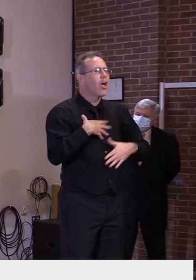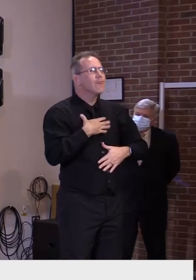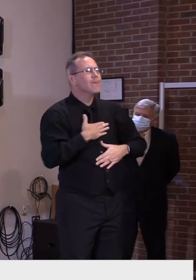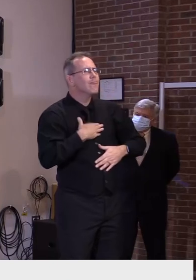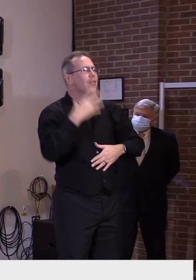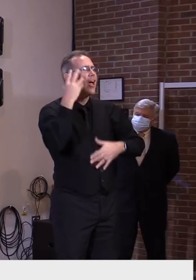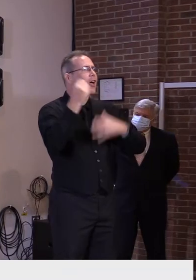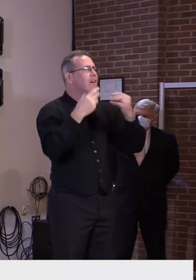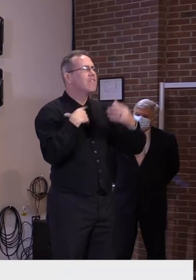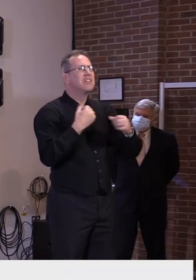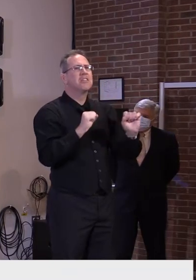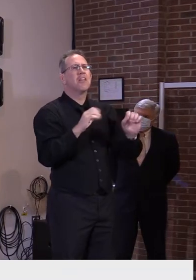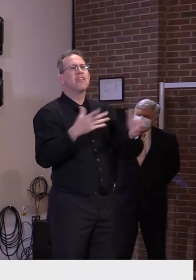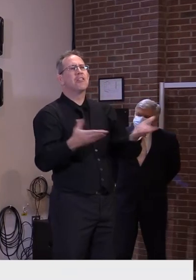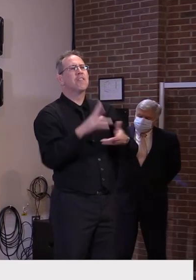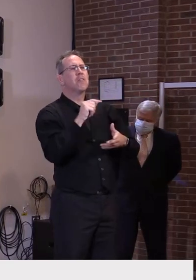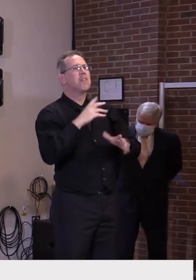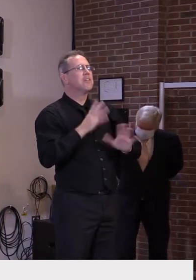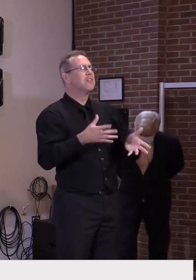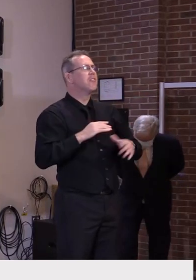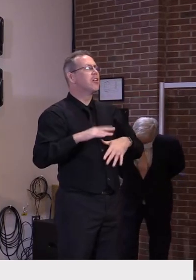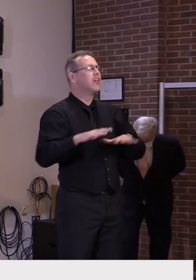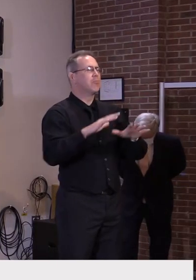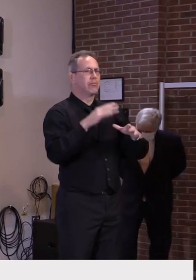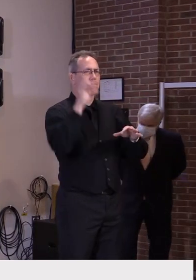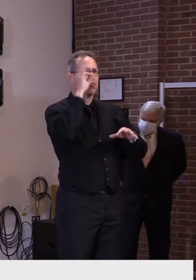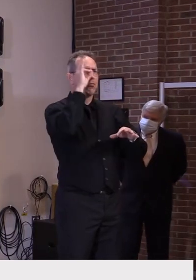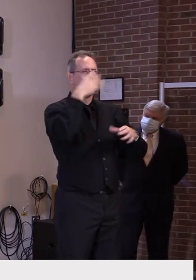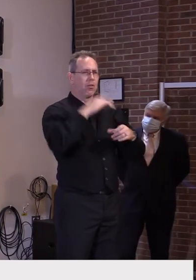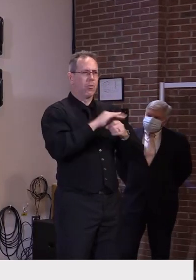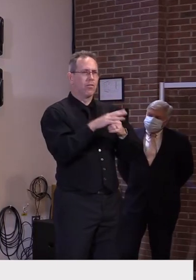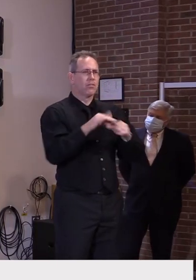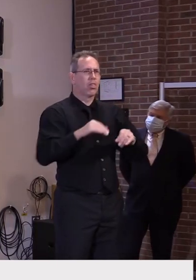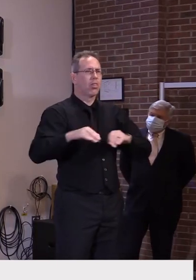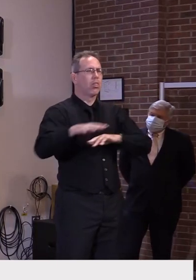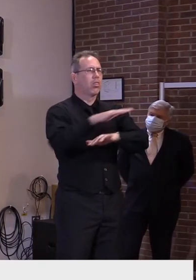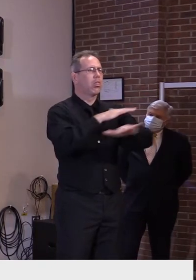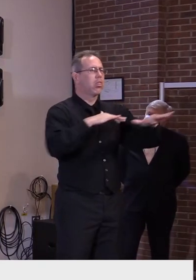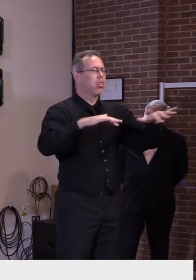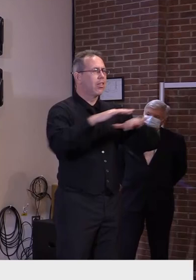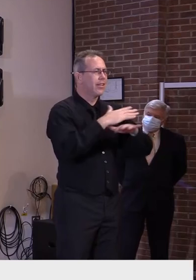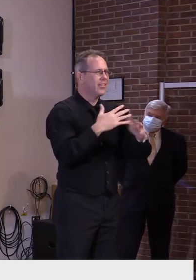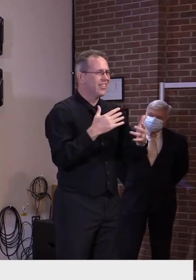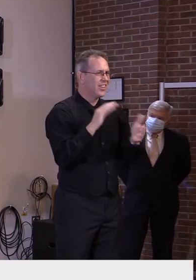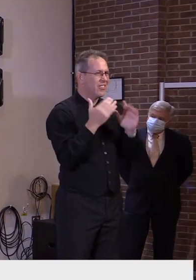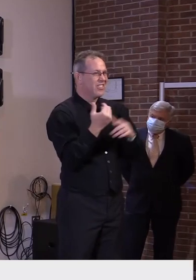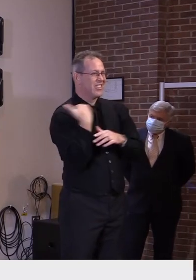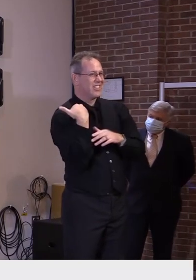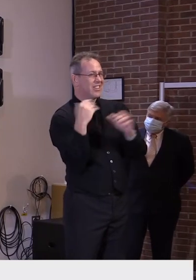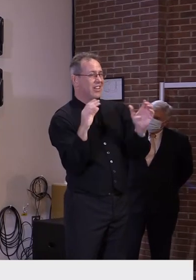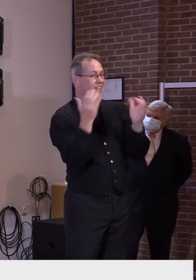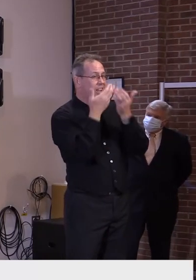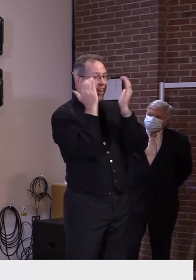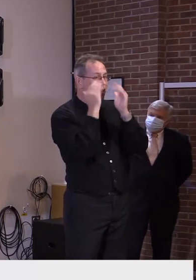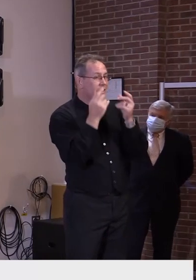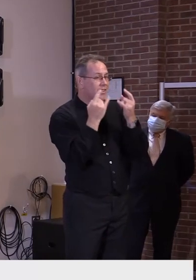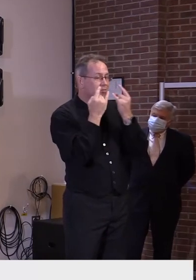before, including, as we unfortunately saw at Halloween, some gatherings.